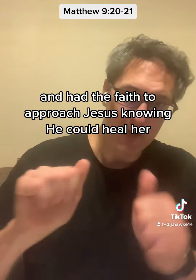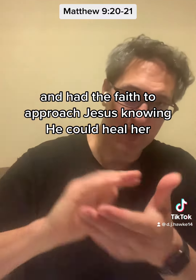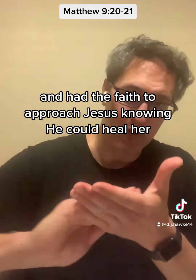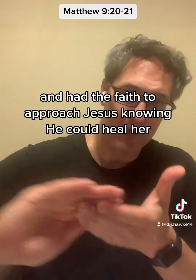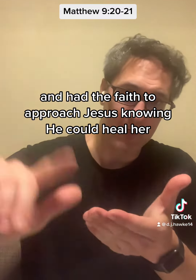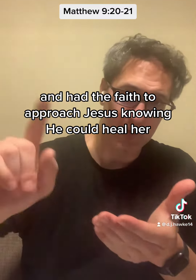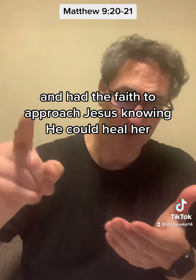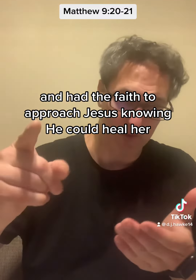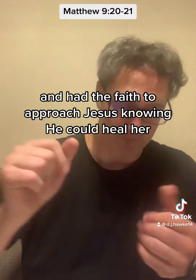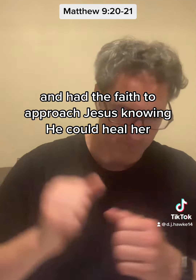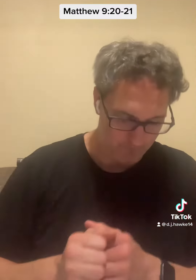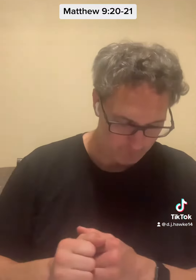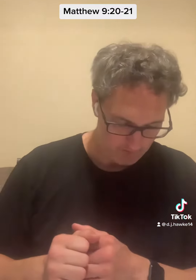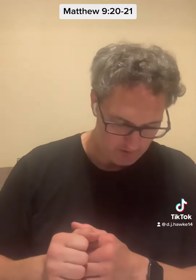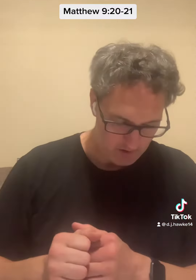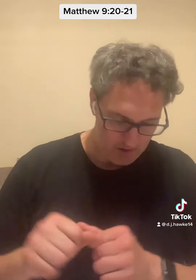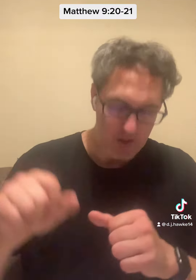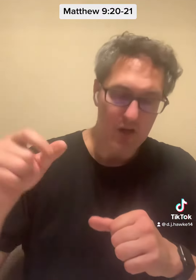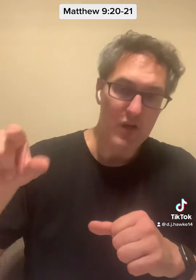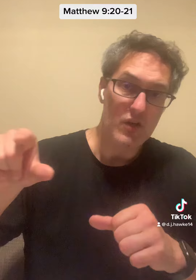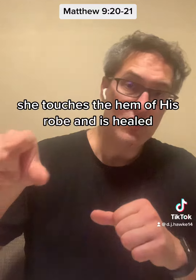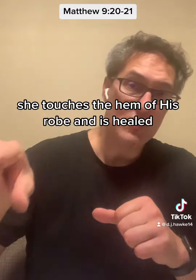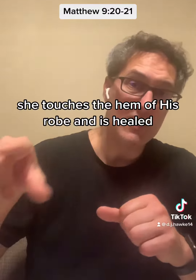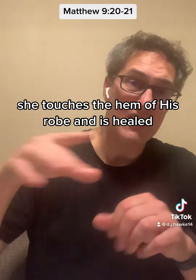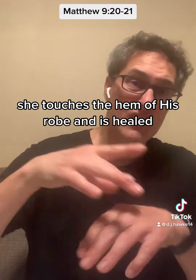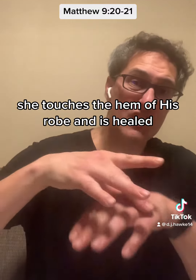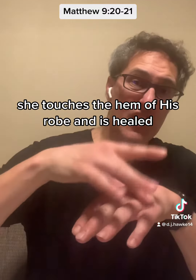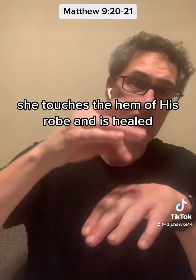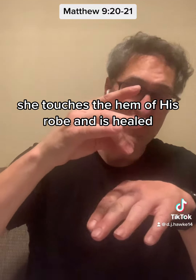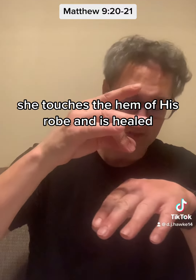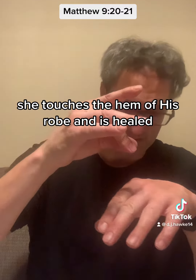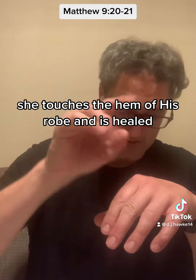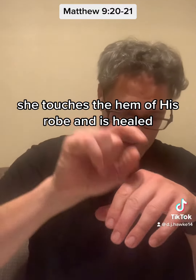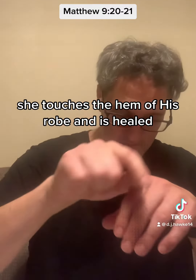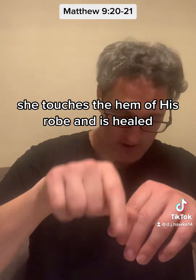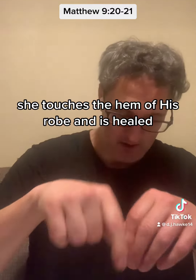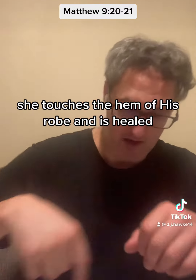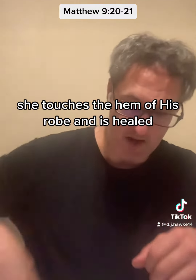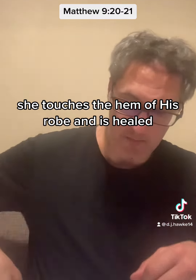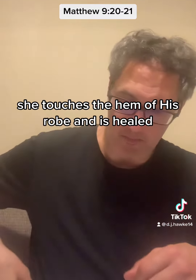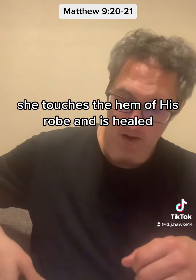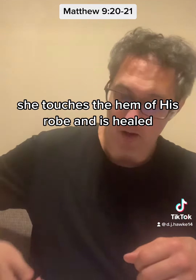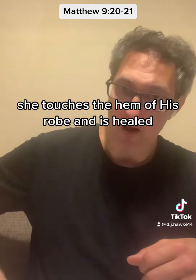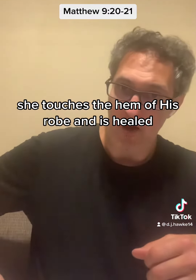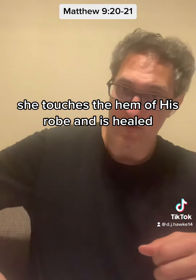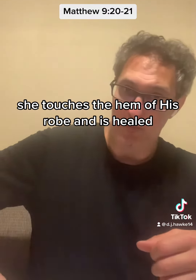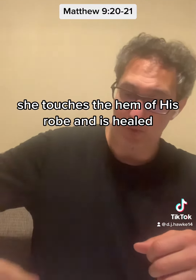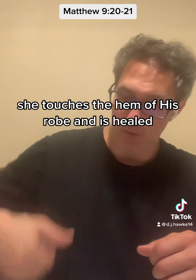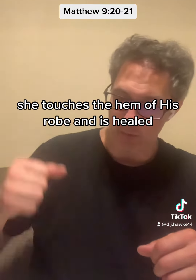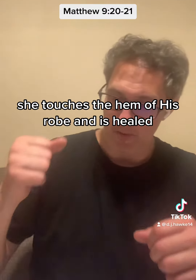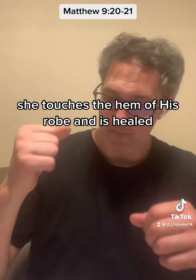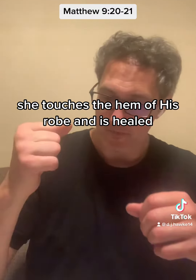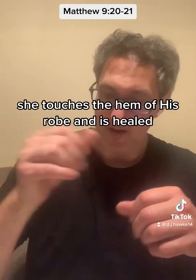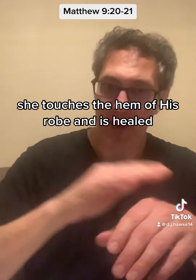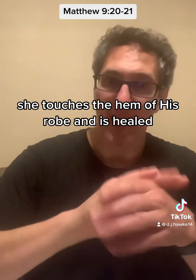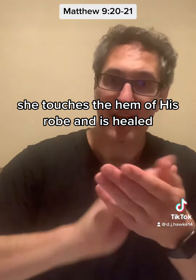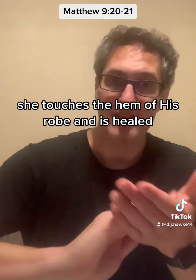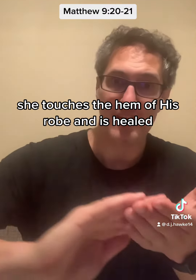could heal her. She touches the hem of his robe and is